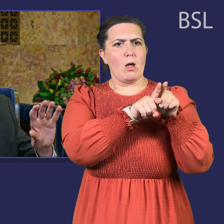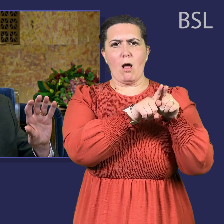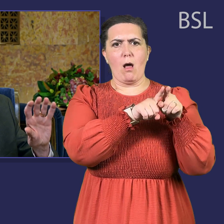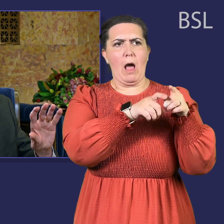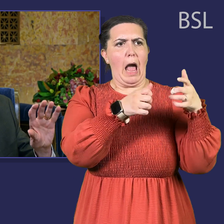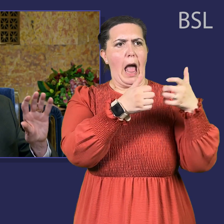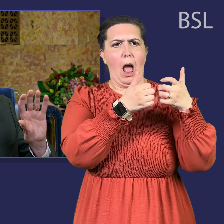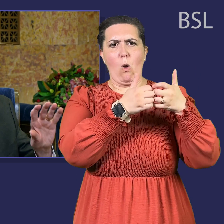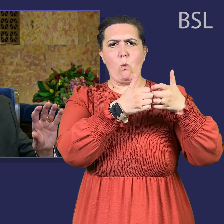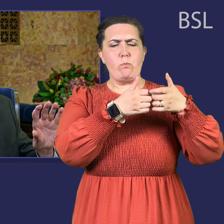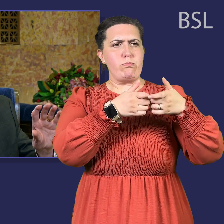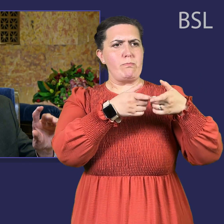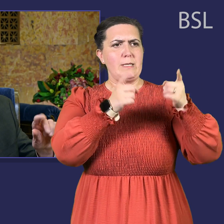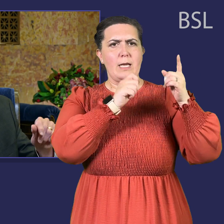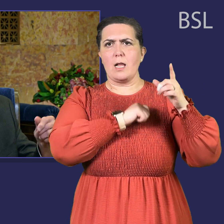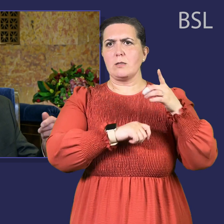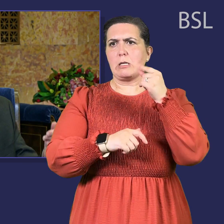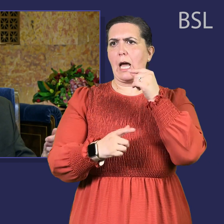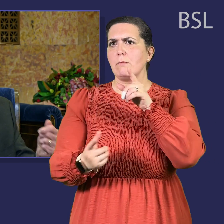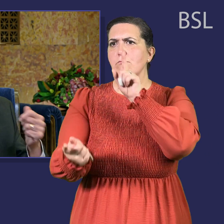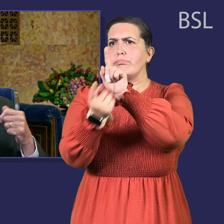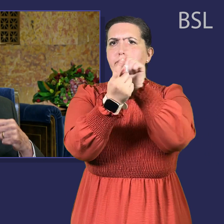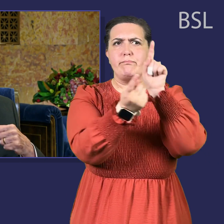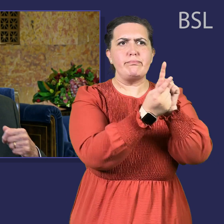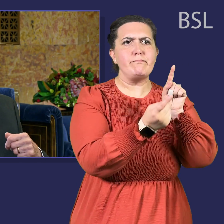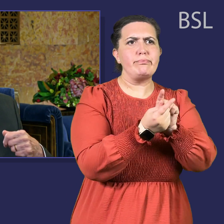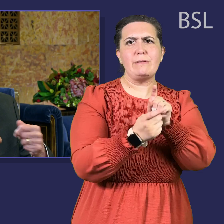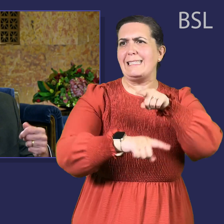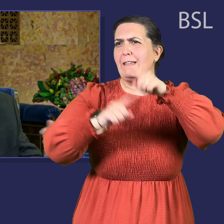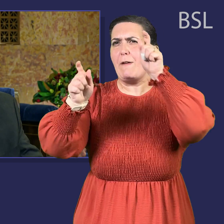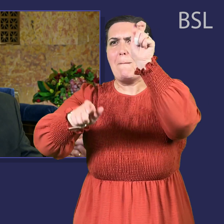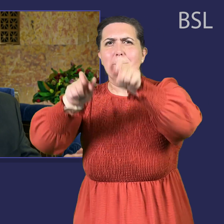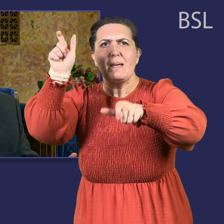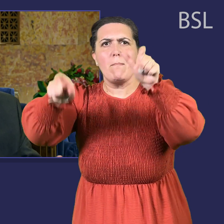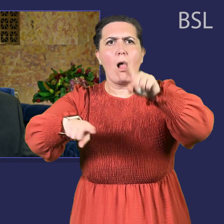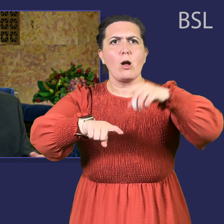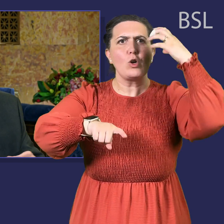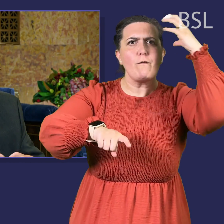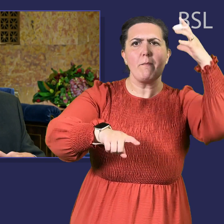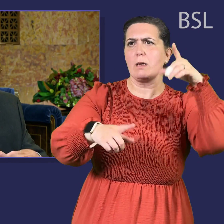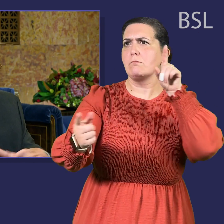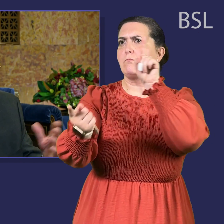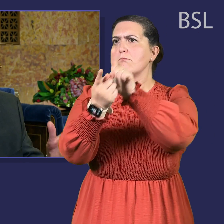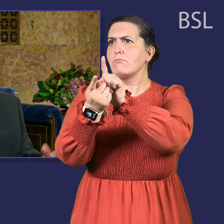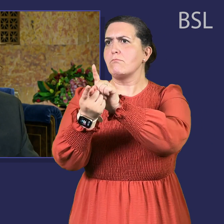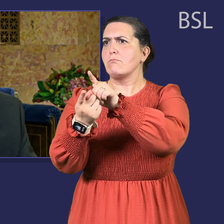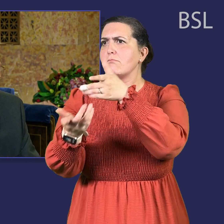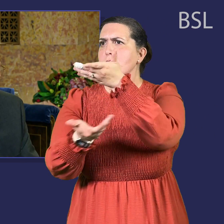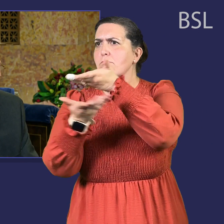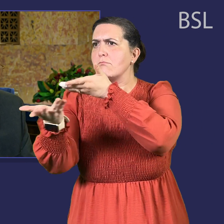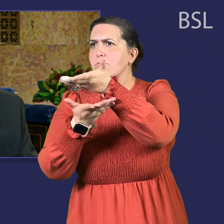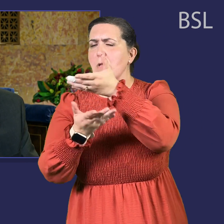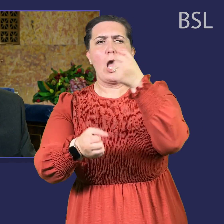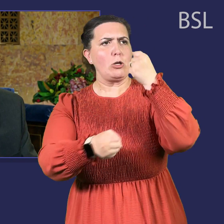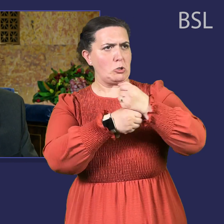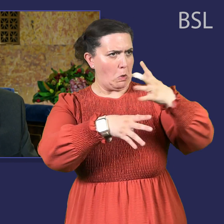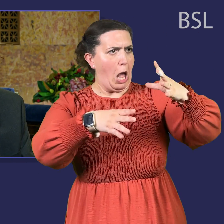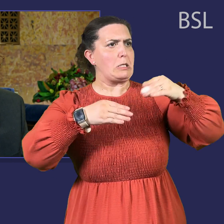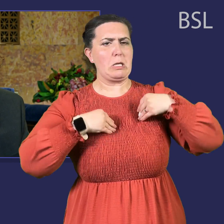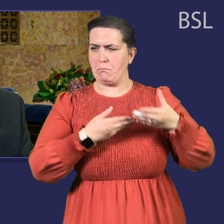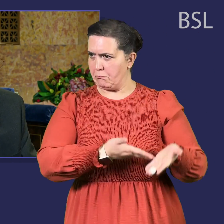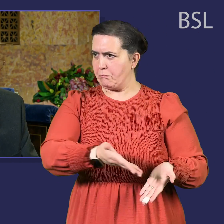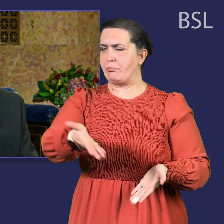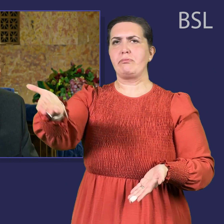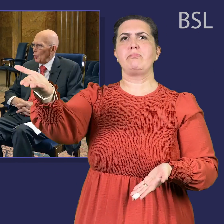people of prominence that make it possible for us to take the gospel to the world and